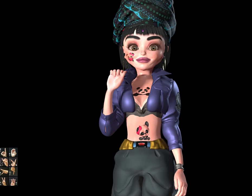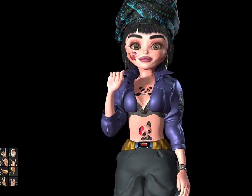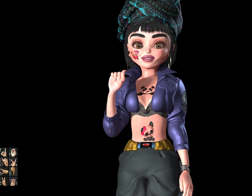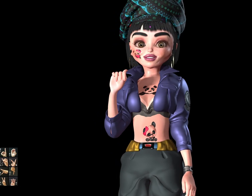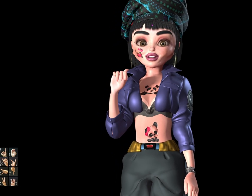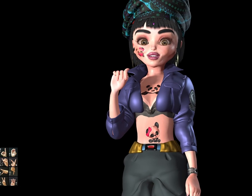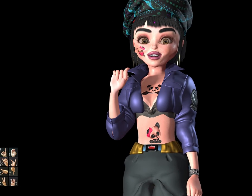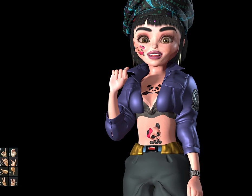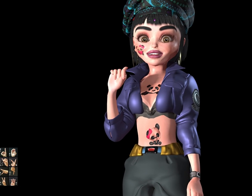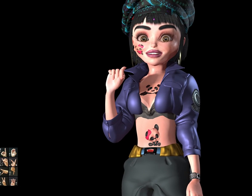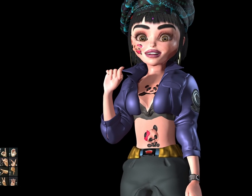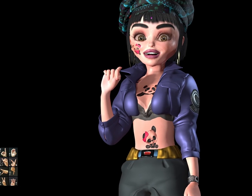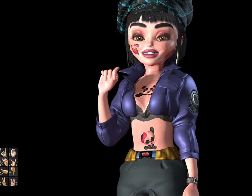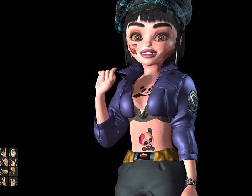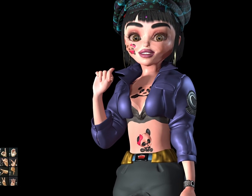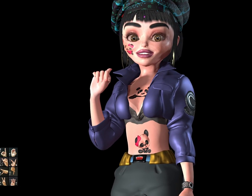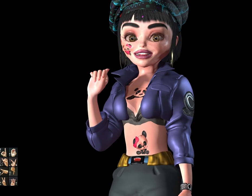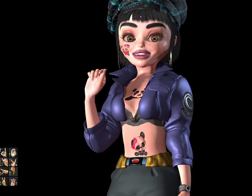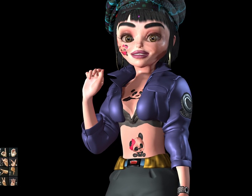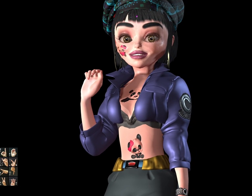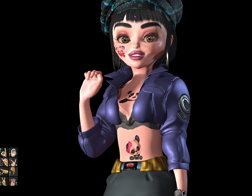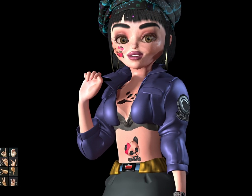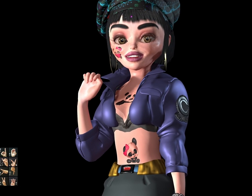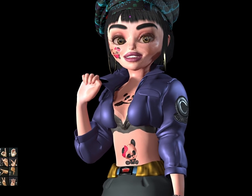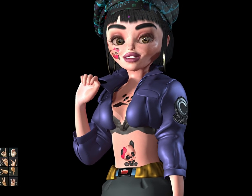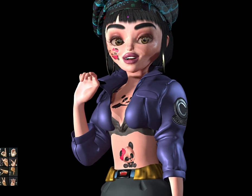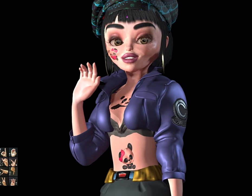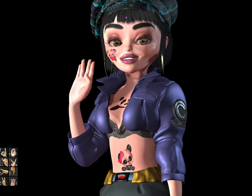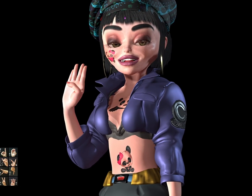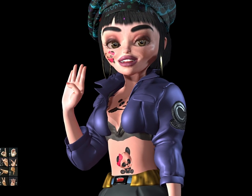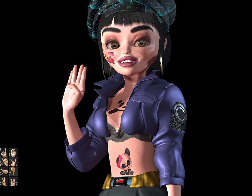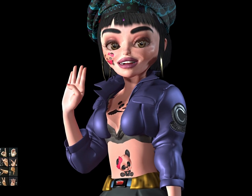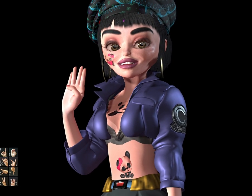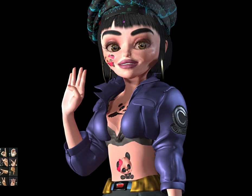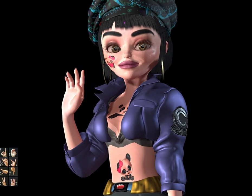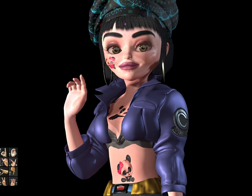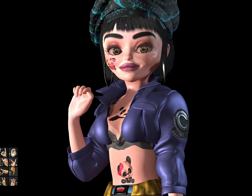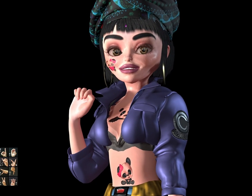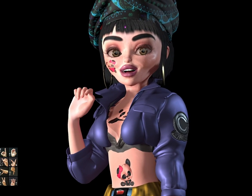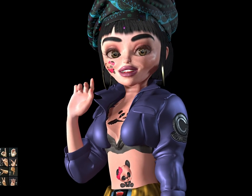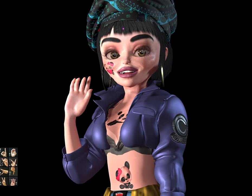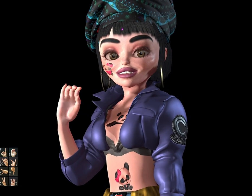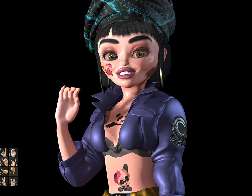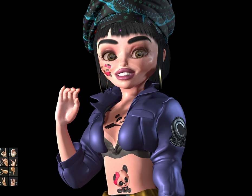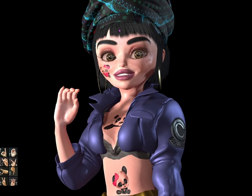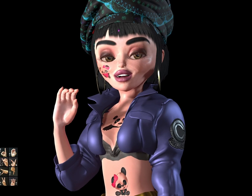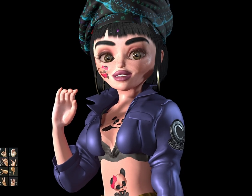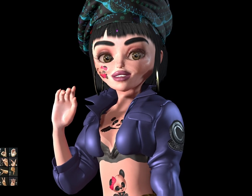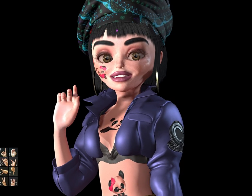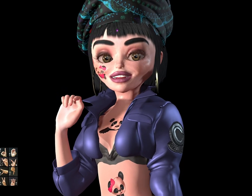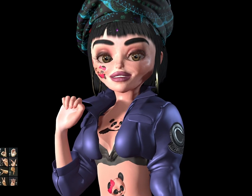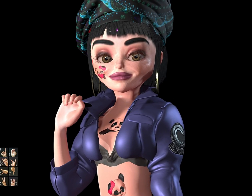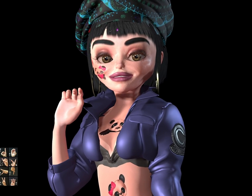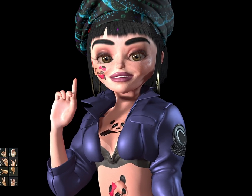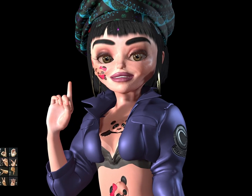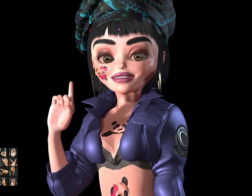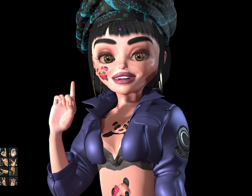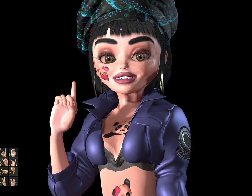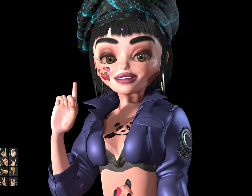You know what, I think it will take a bit too long to go to the letter Z, so let's just go to the letter P, as I'm